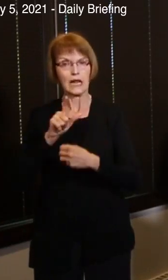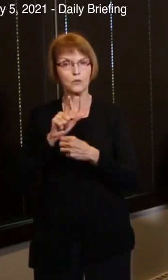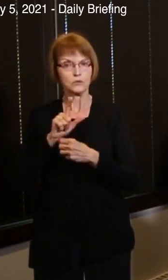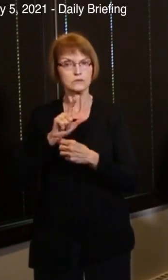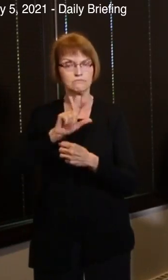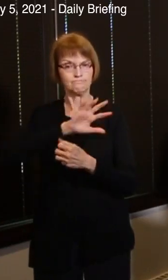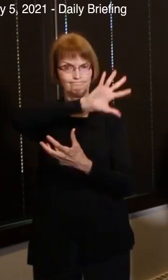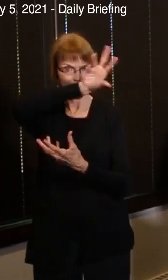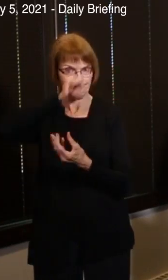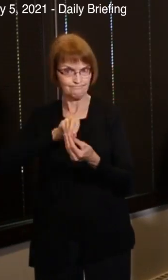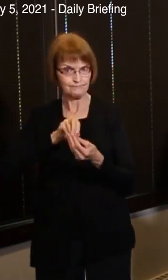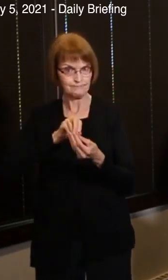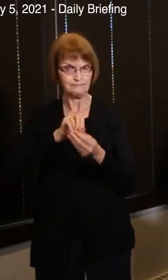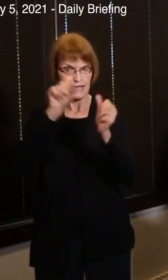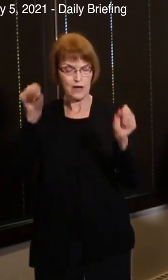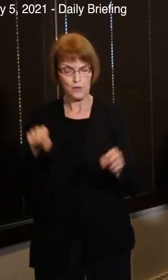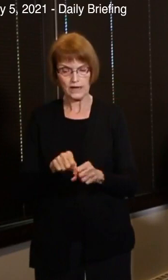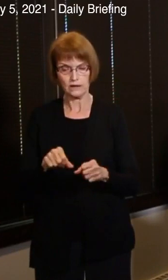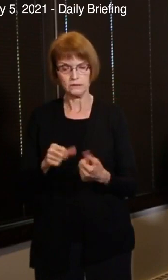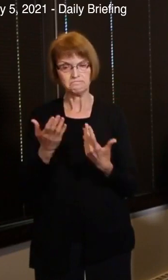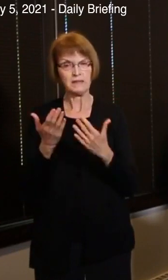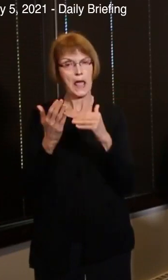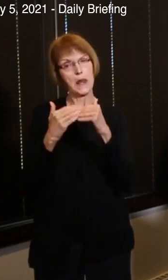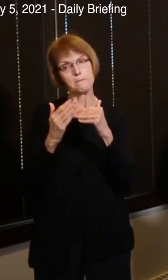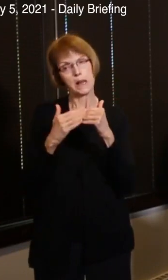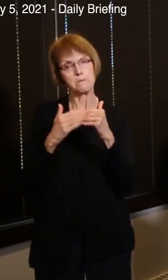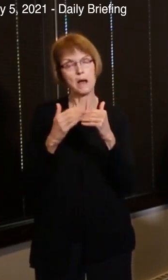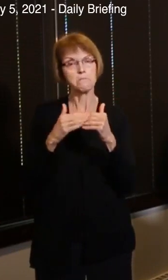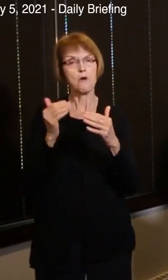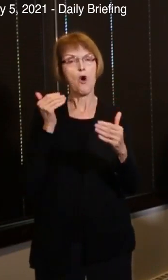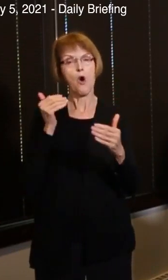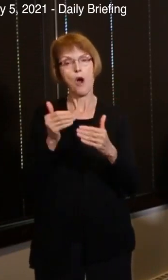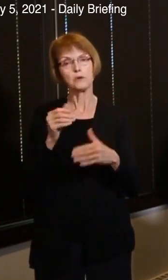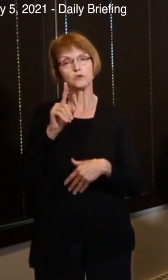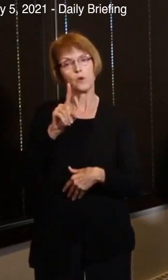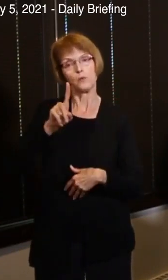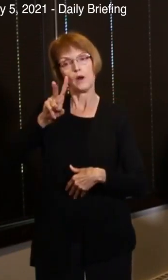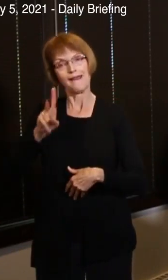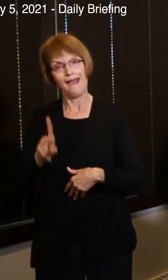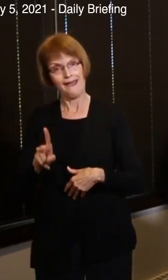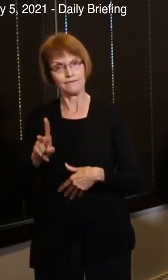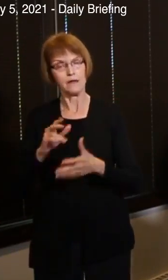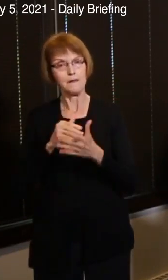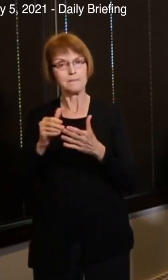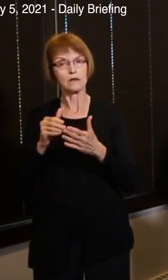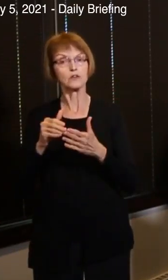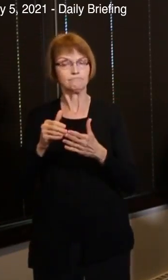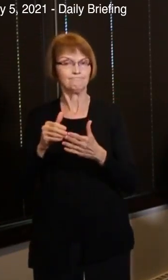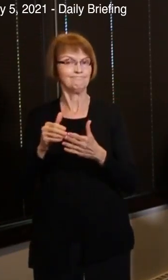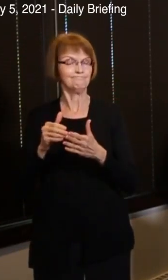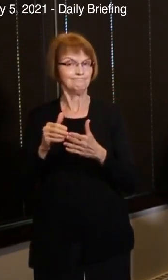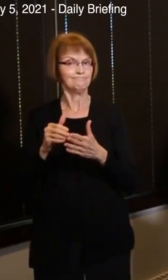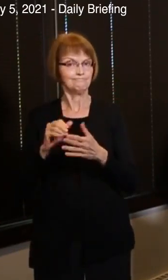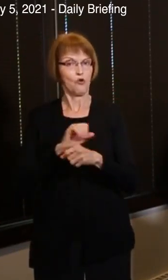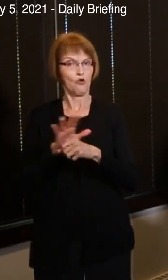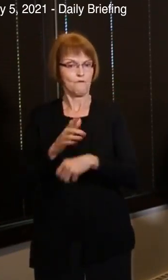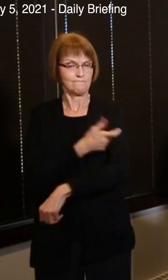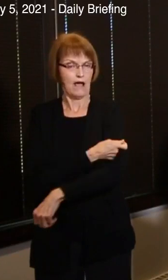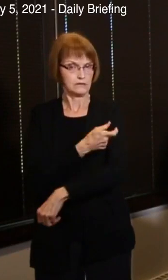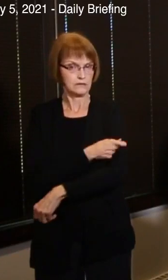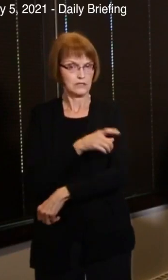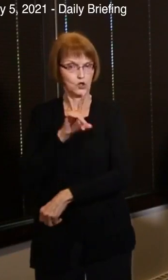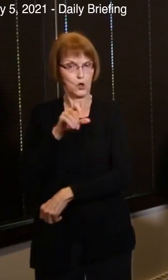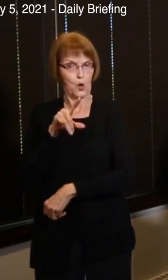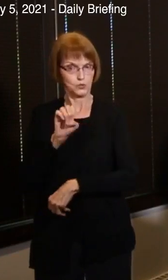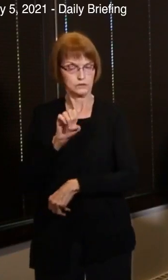in. To date, at a minimum, we've delivered almost 1.5 million doses of COVID vaccine.